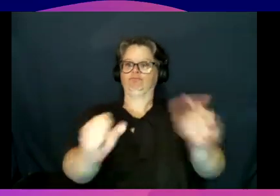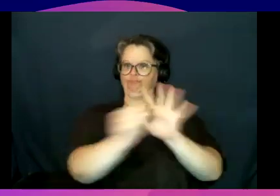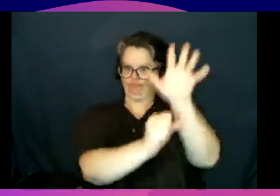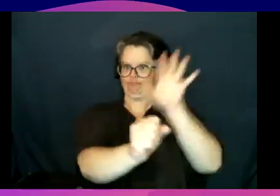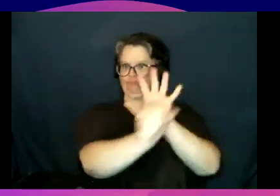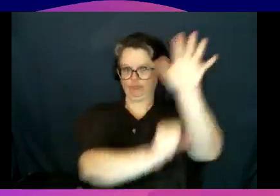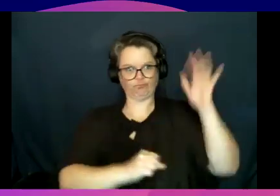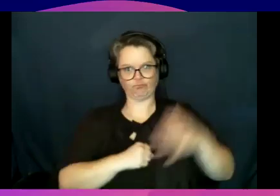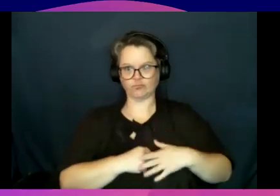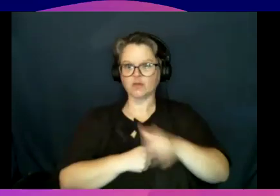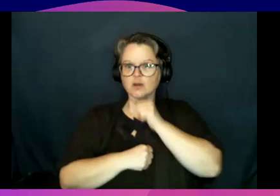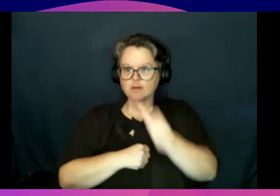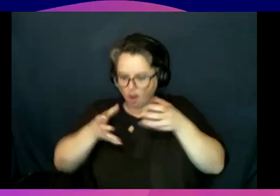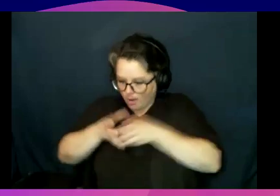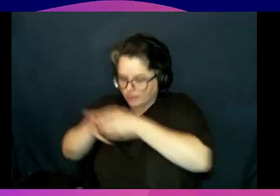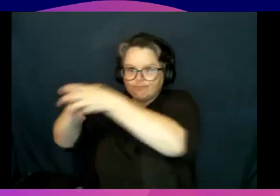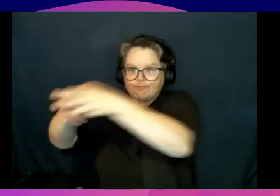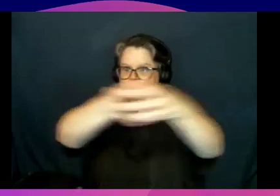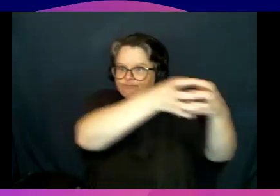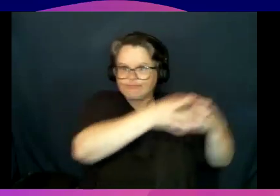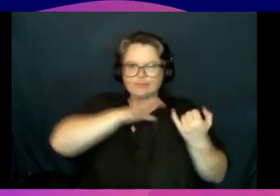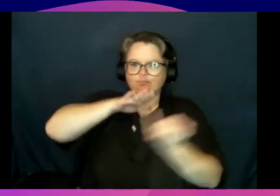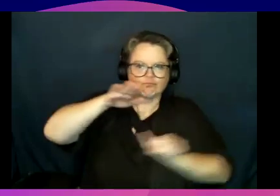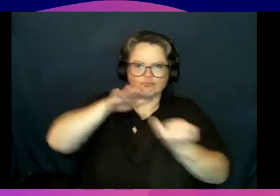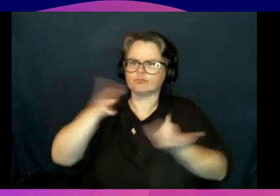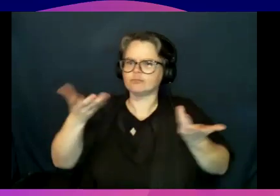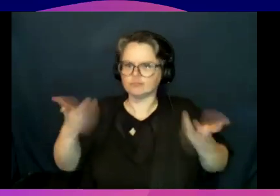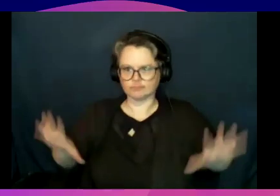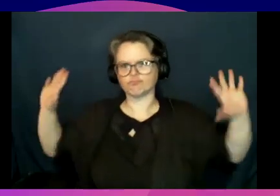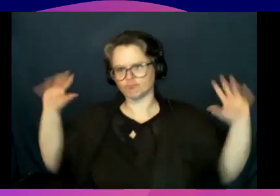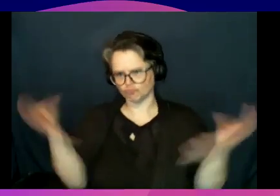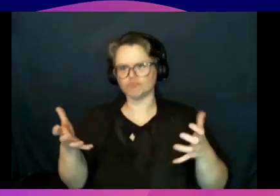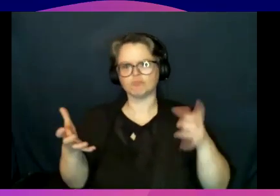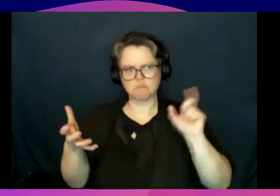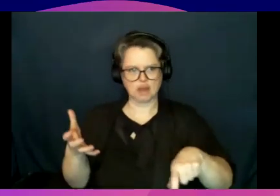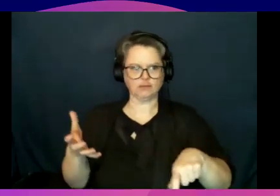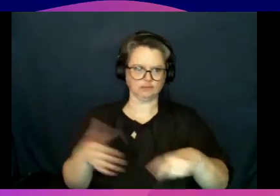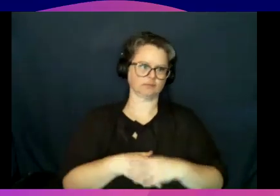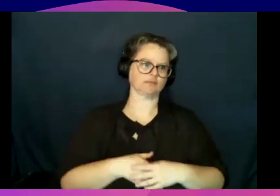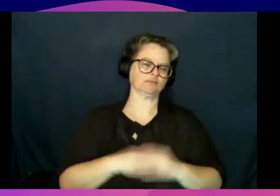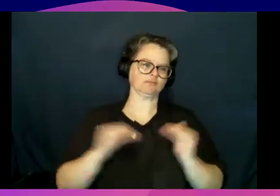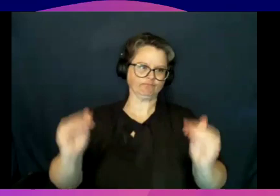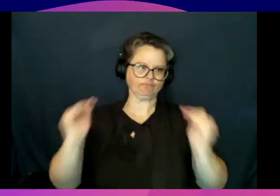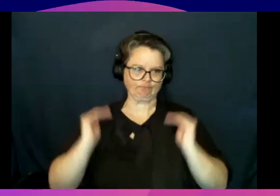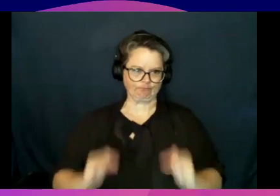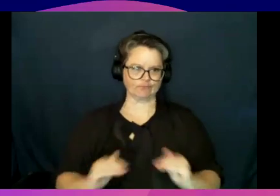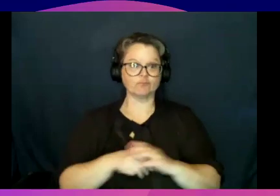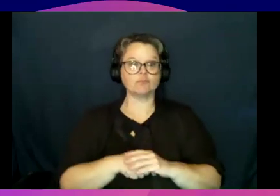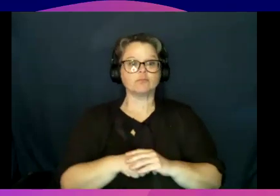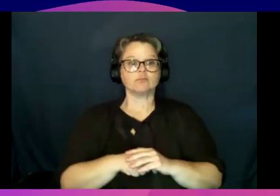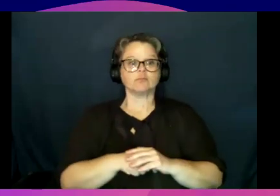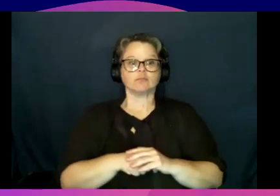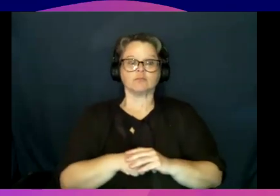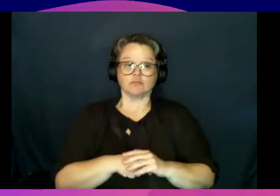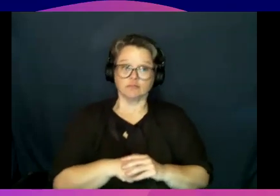And finally, we are going to be looking at creating a labor force strategy that will hopefully outline actions and recommendations